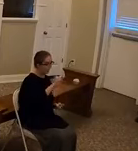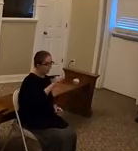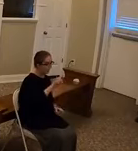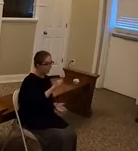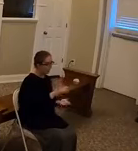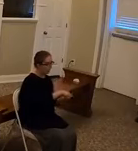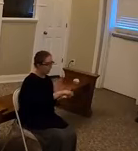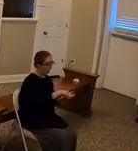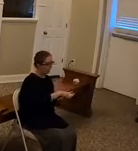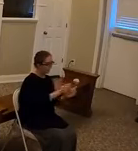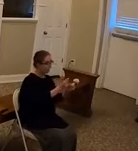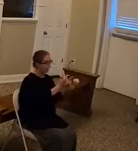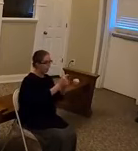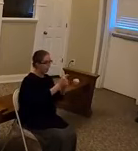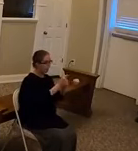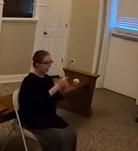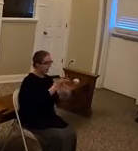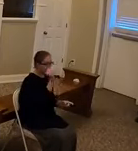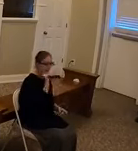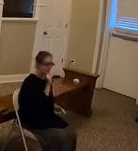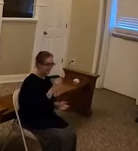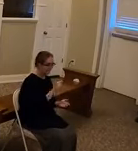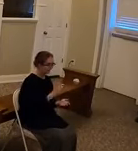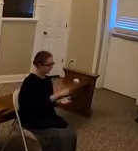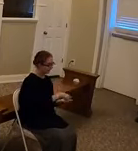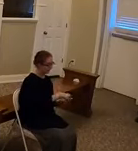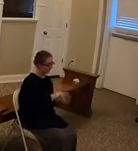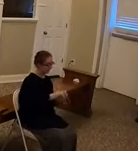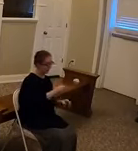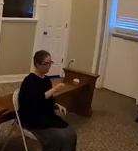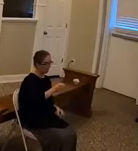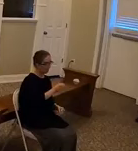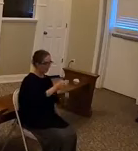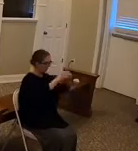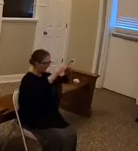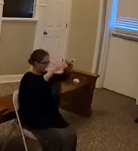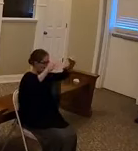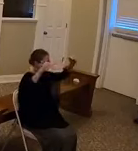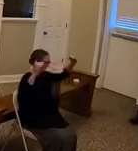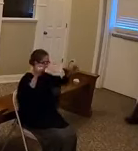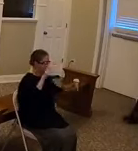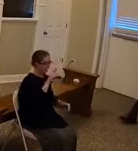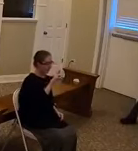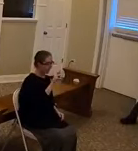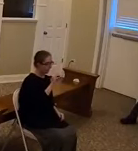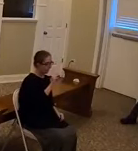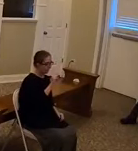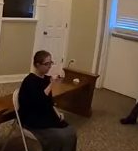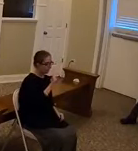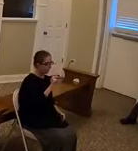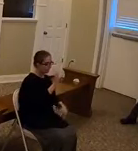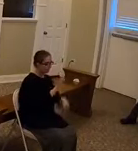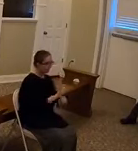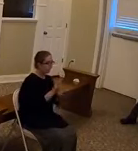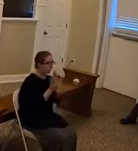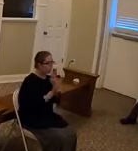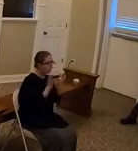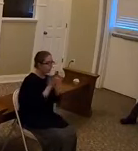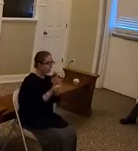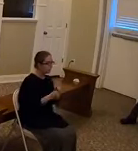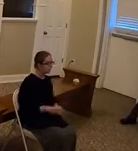these words, he wasn't just pulling something out of the air. This was the Roman church he was talking to.